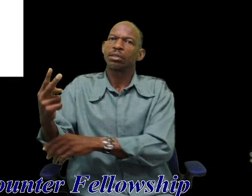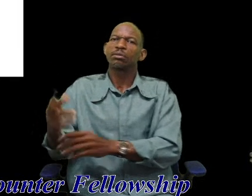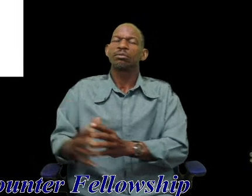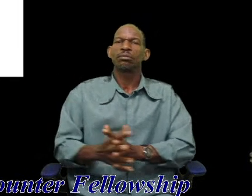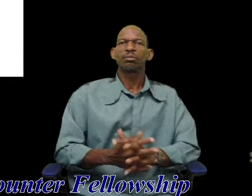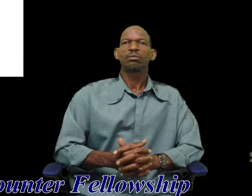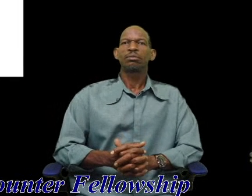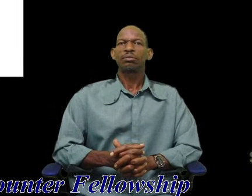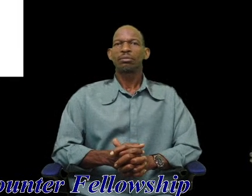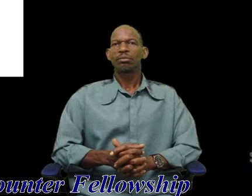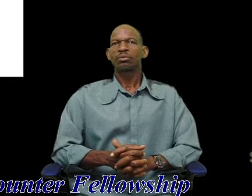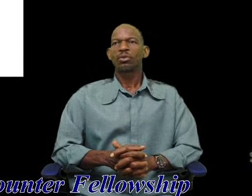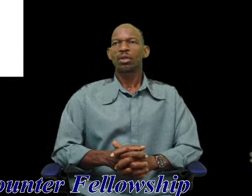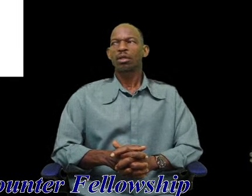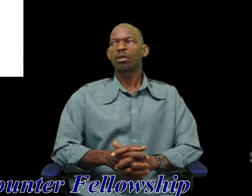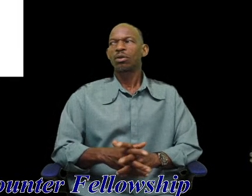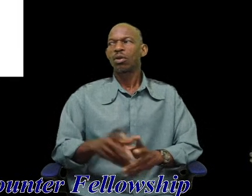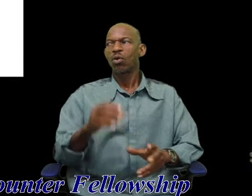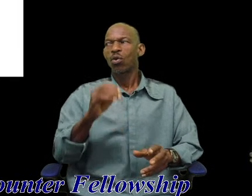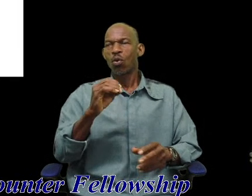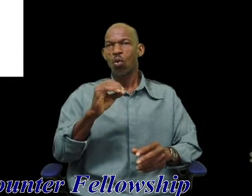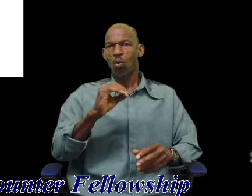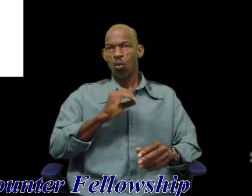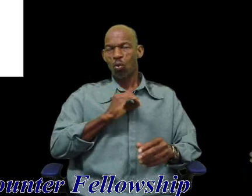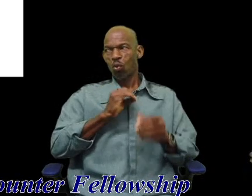The owner is written first.